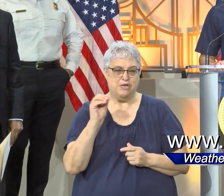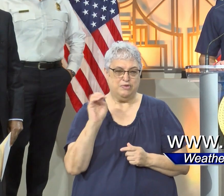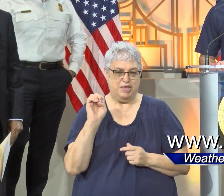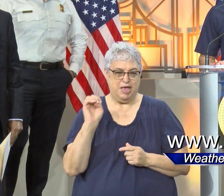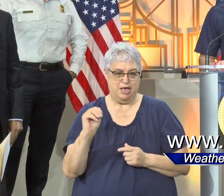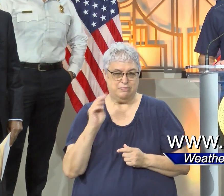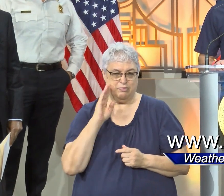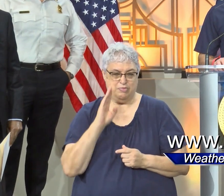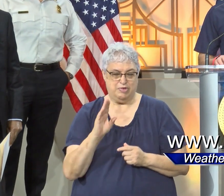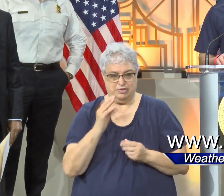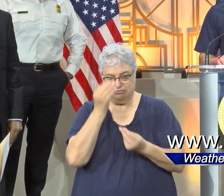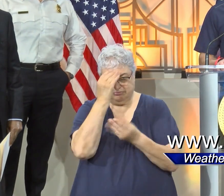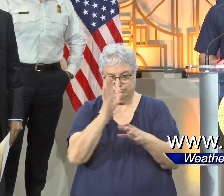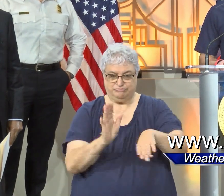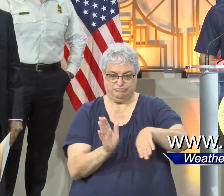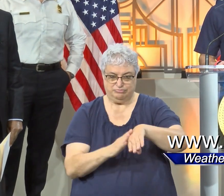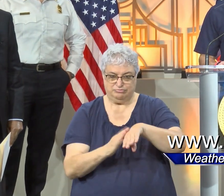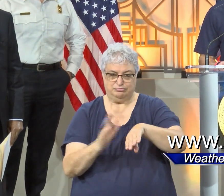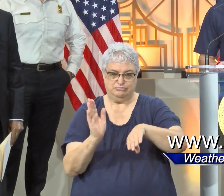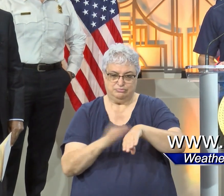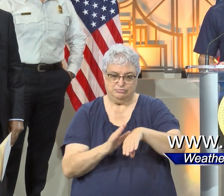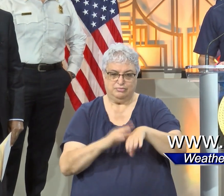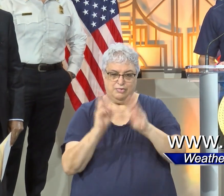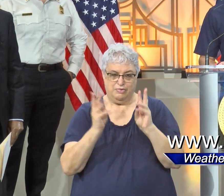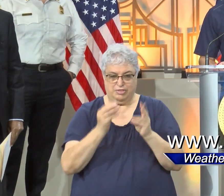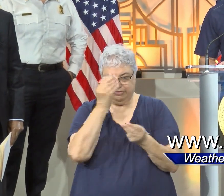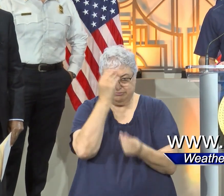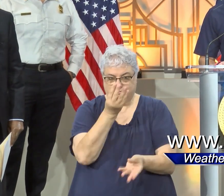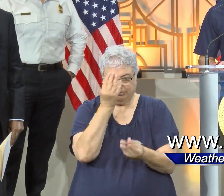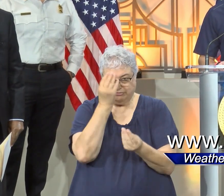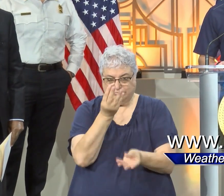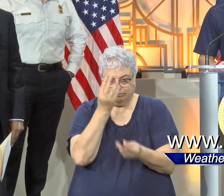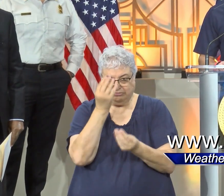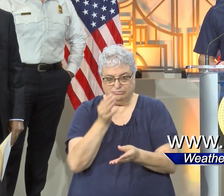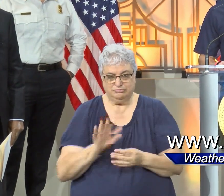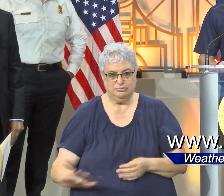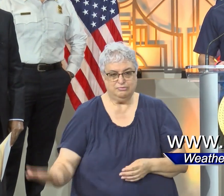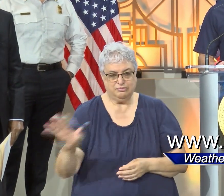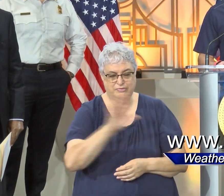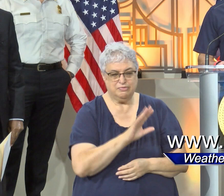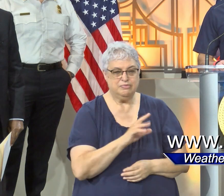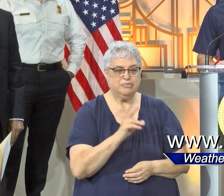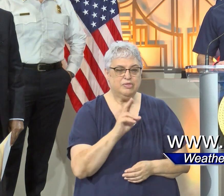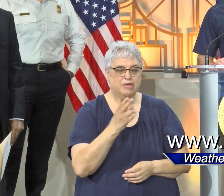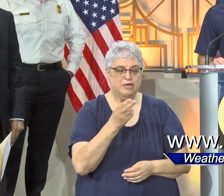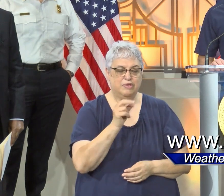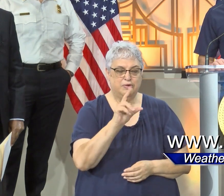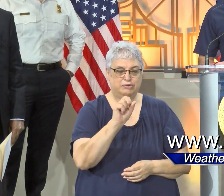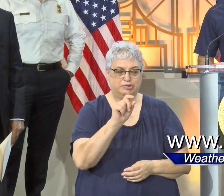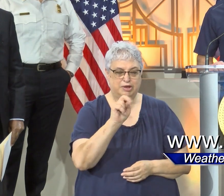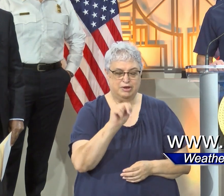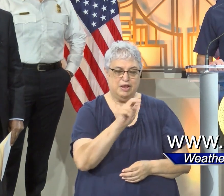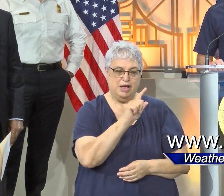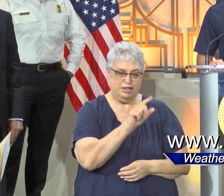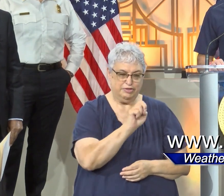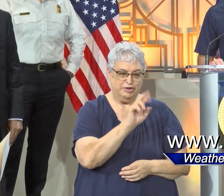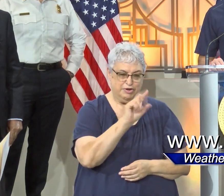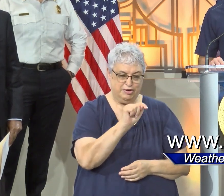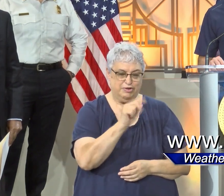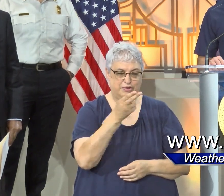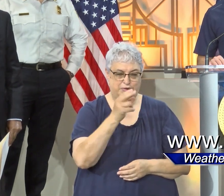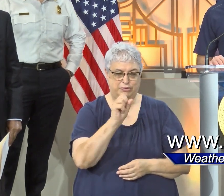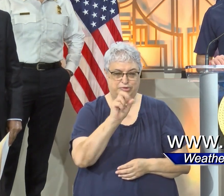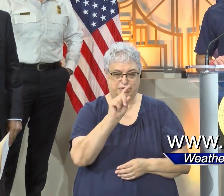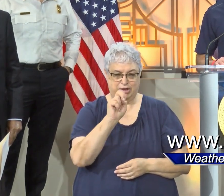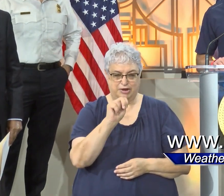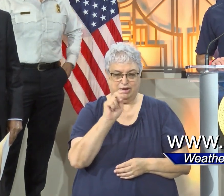be issuing alerts and weather updates through alerthouston.org. That's alerthouston.org. We